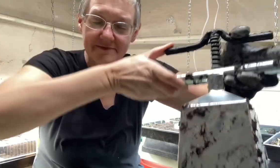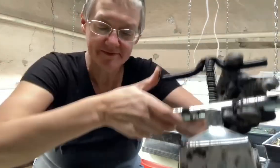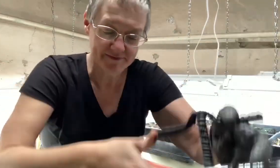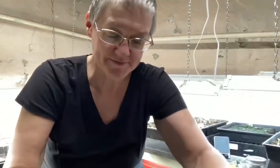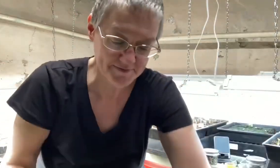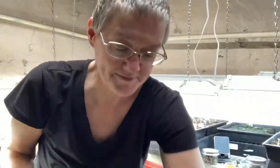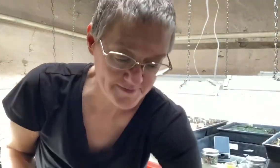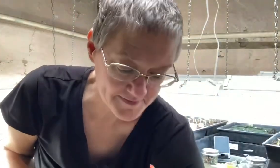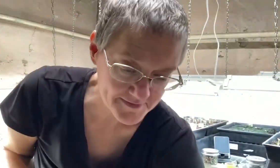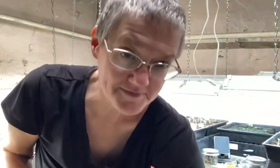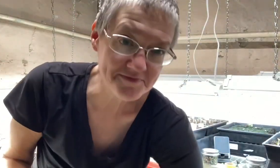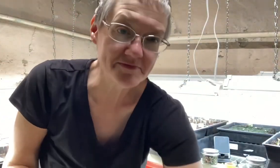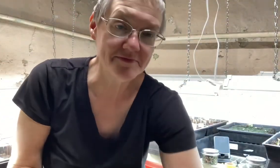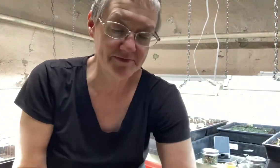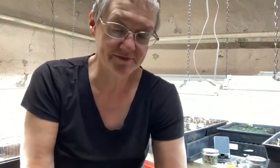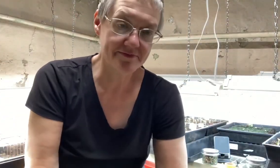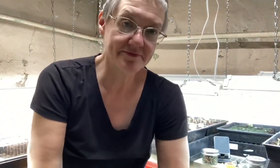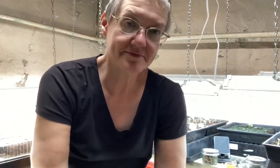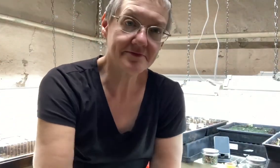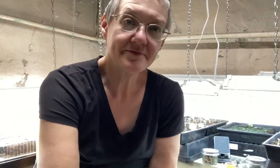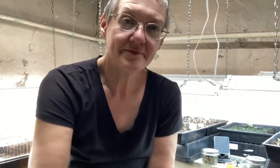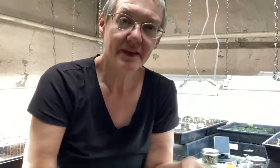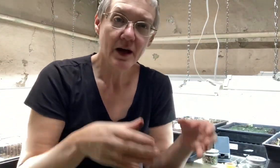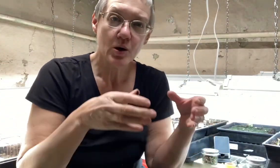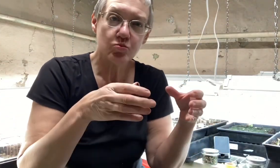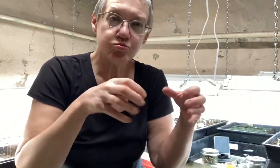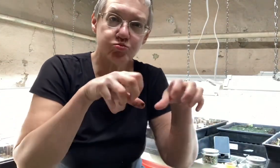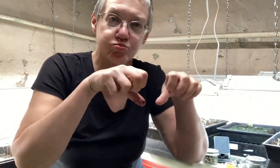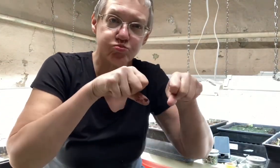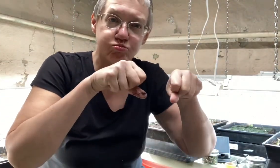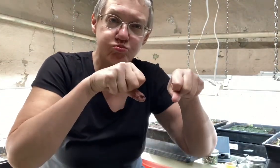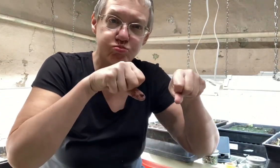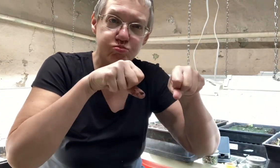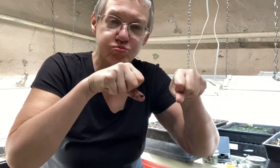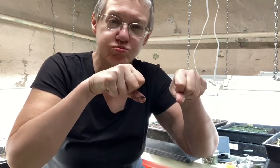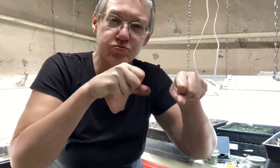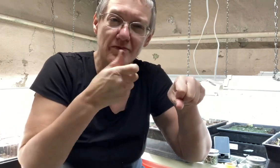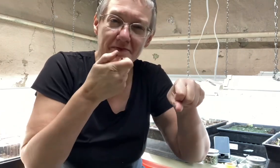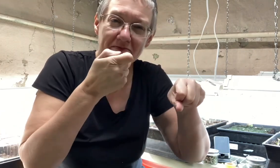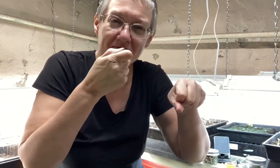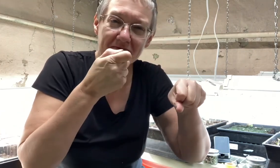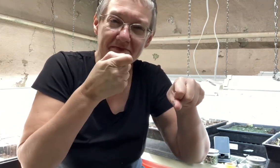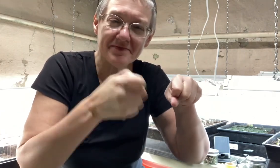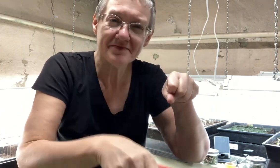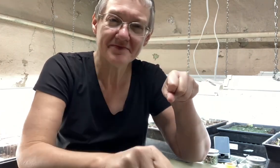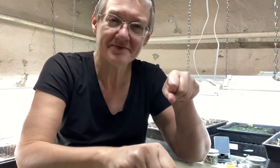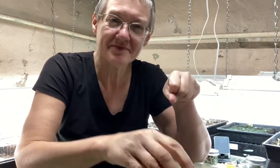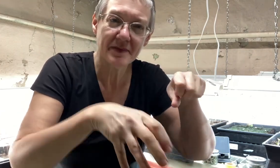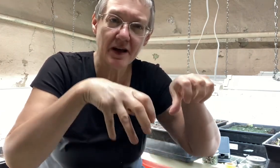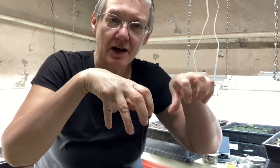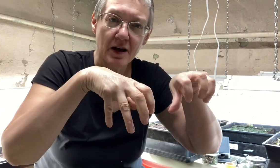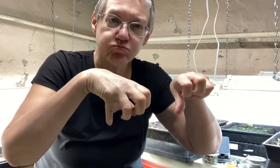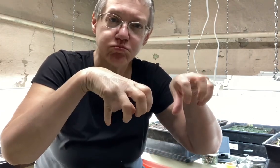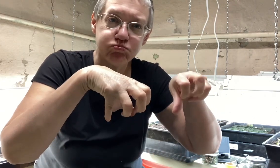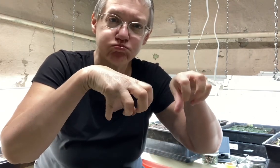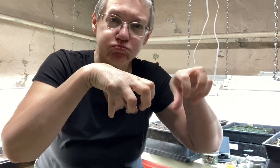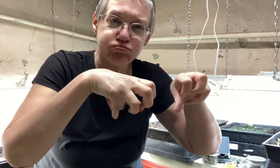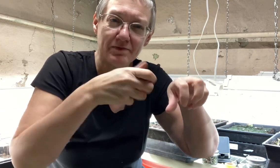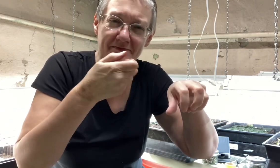So you're going to want to take your time, squeeze the handle, jiggle it a little bit, squeeze it